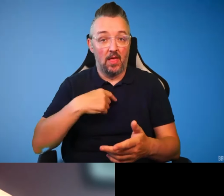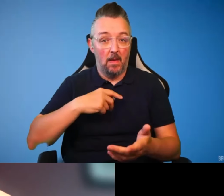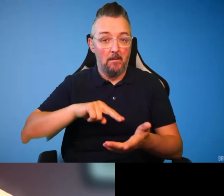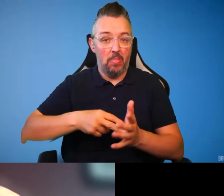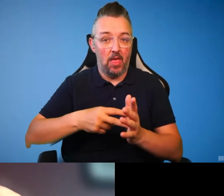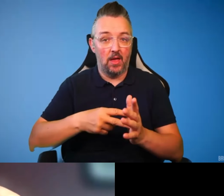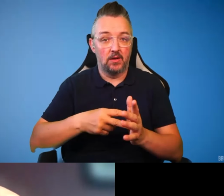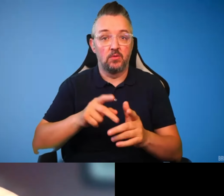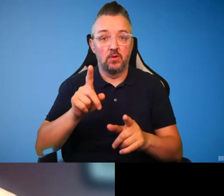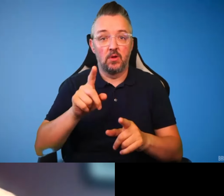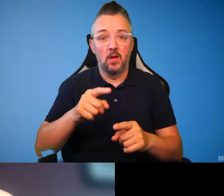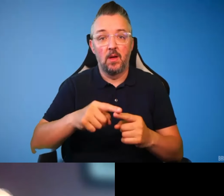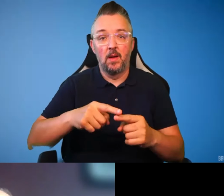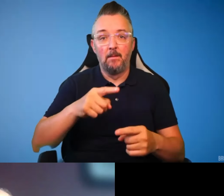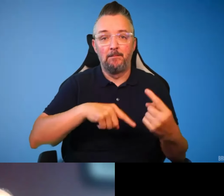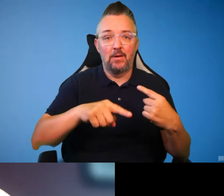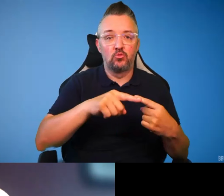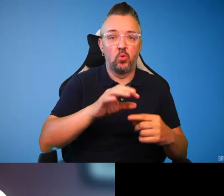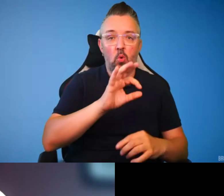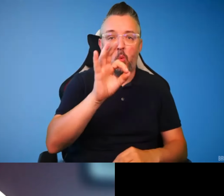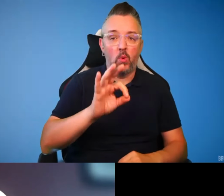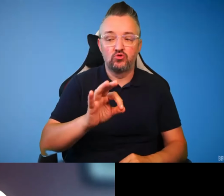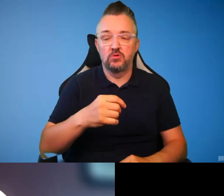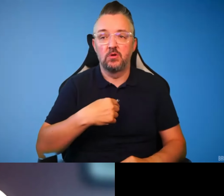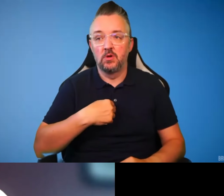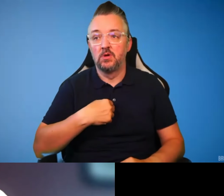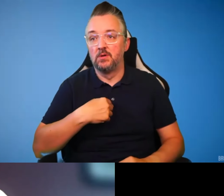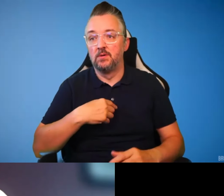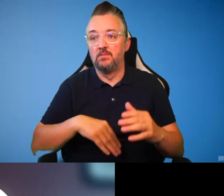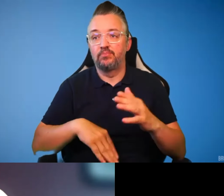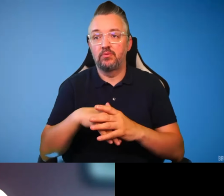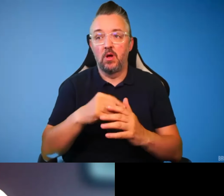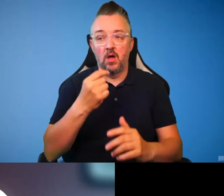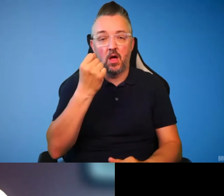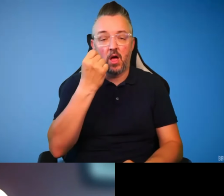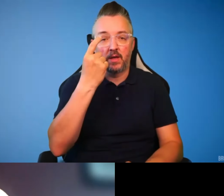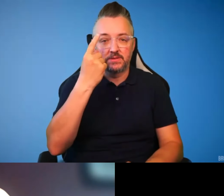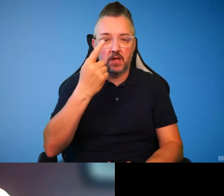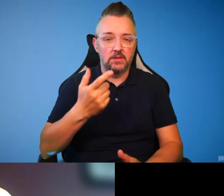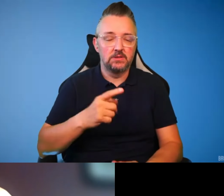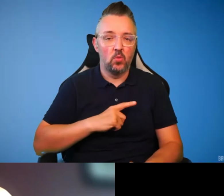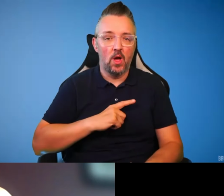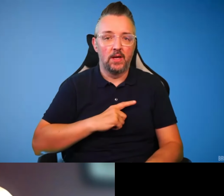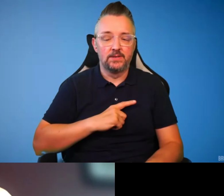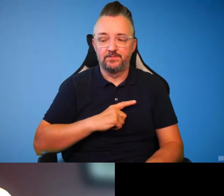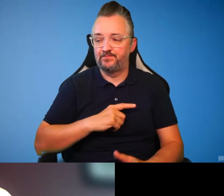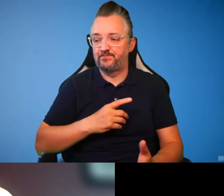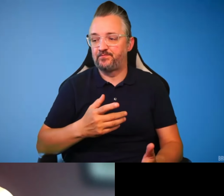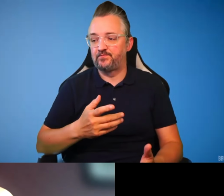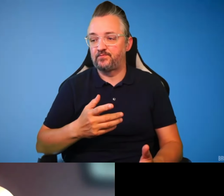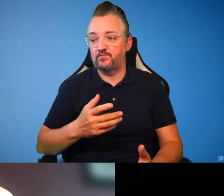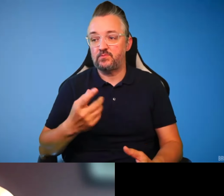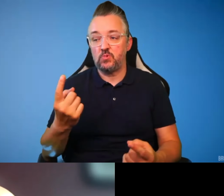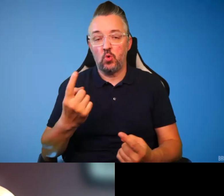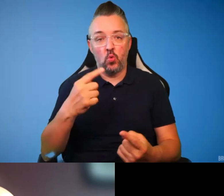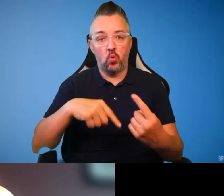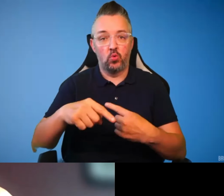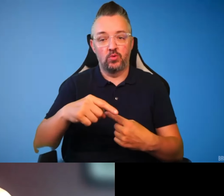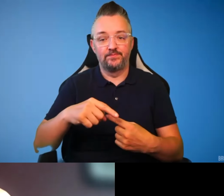completely, going back to the question, I can completely understand why I think for those of us who have a certain age,